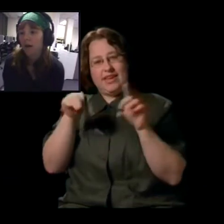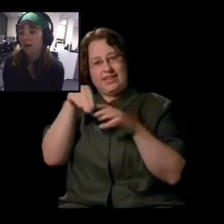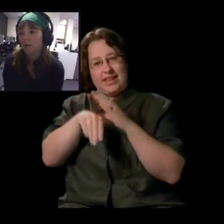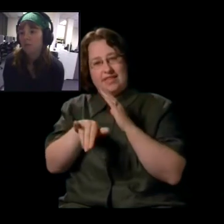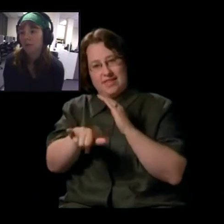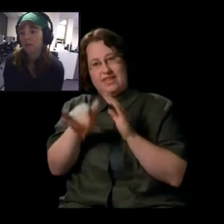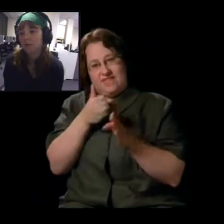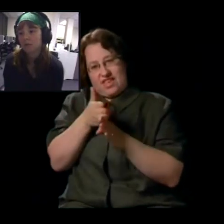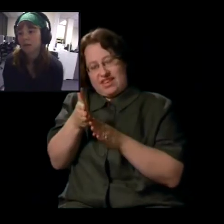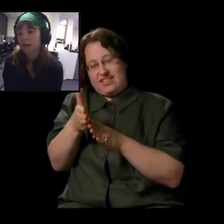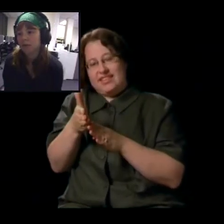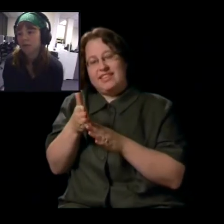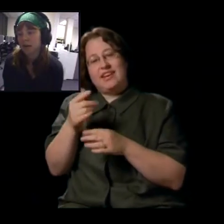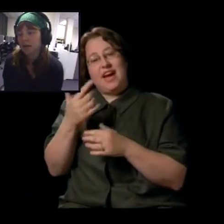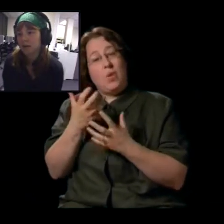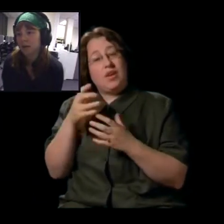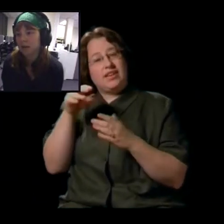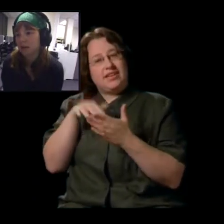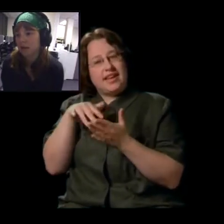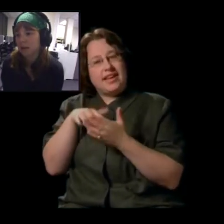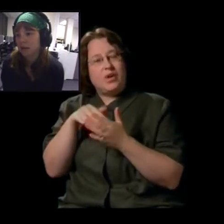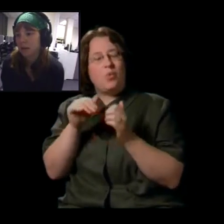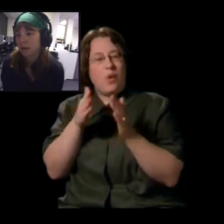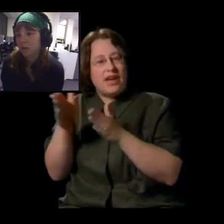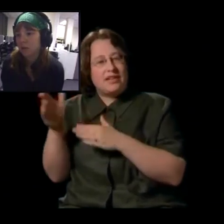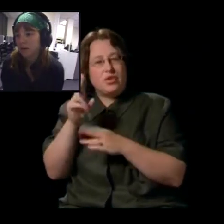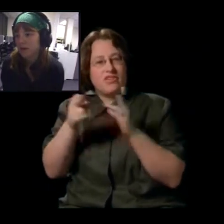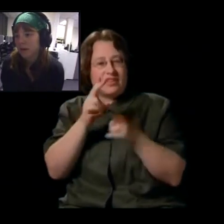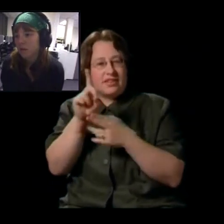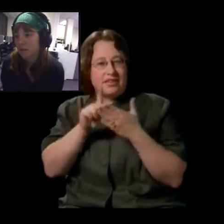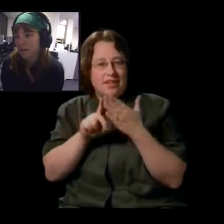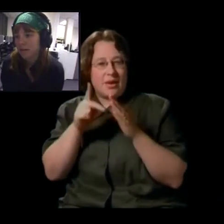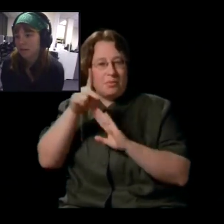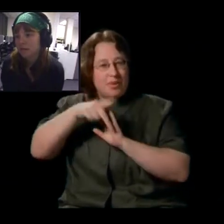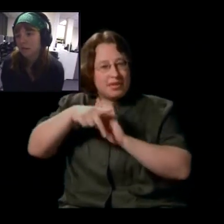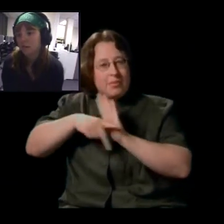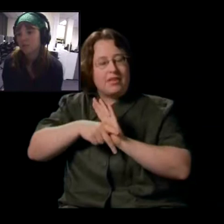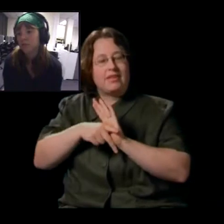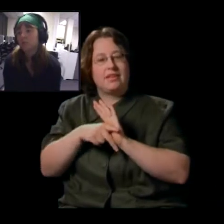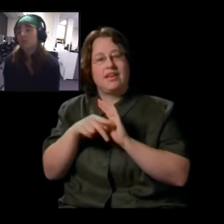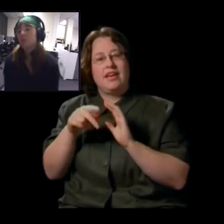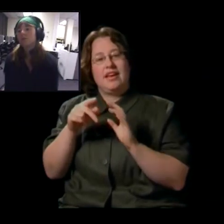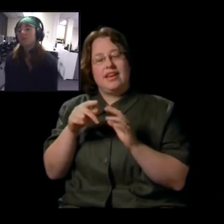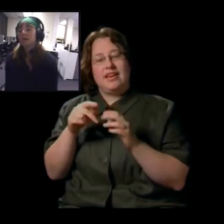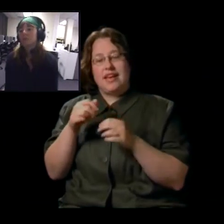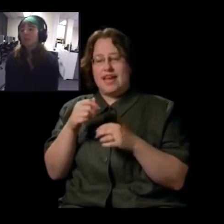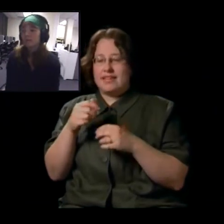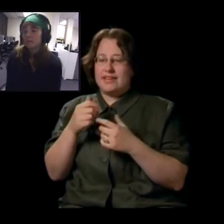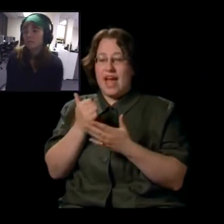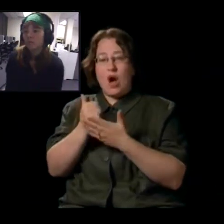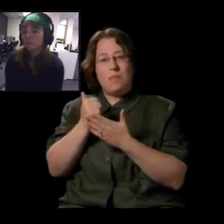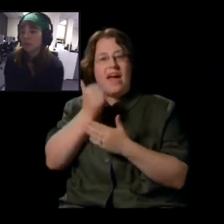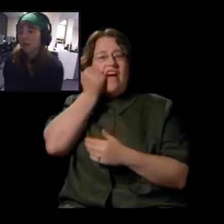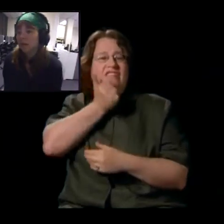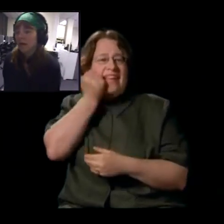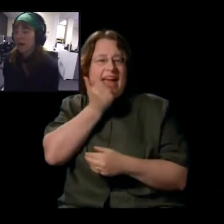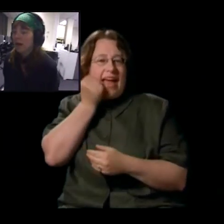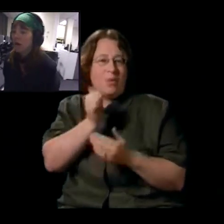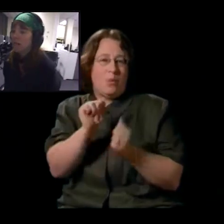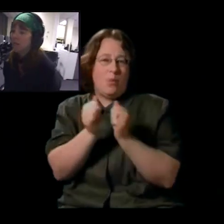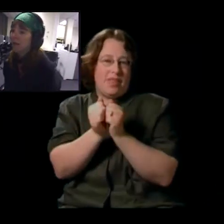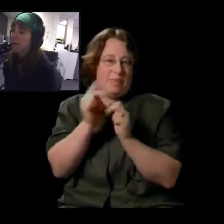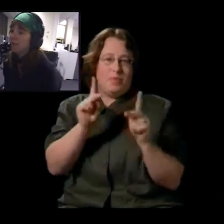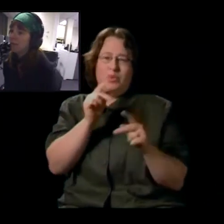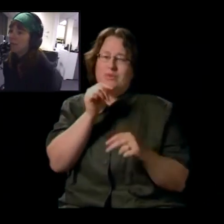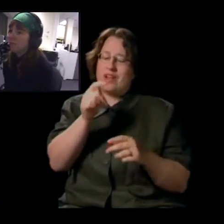now, my degree in education, I want to study ways that universal design principle can